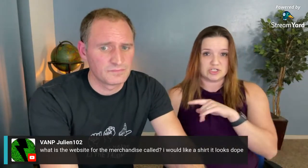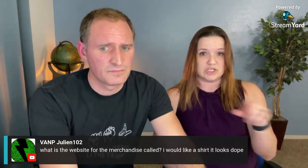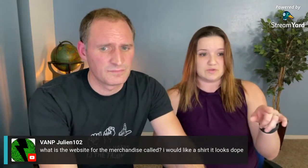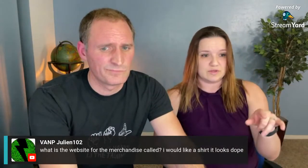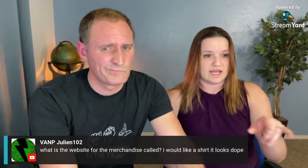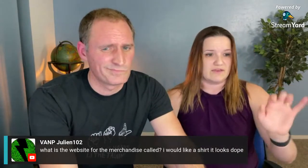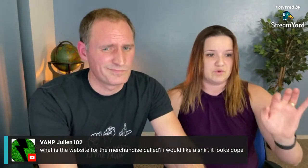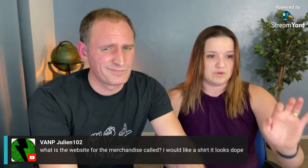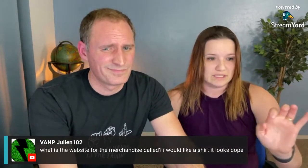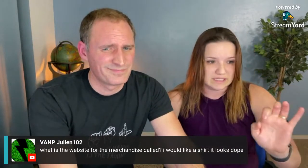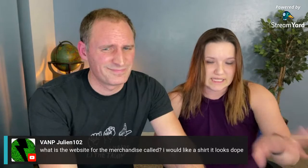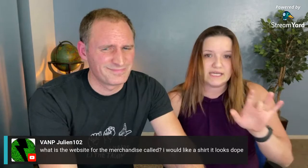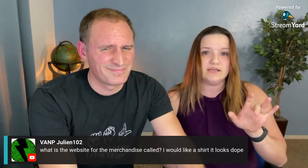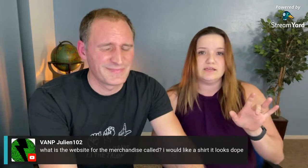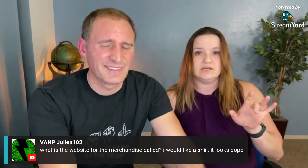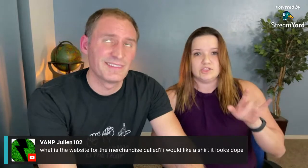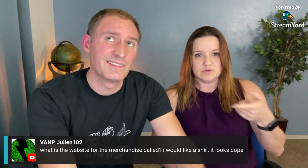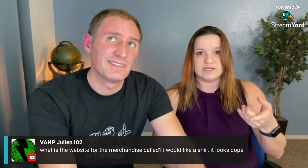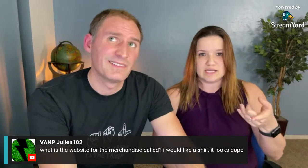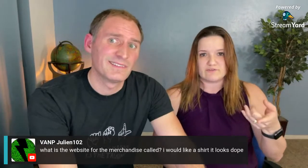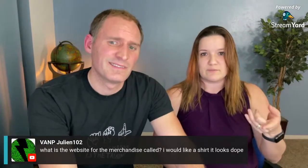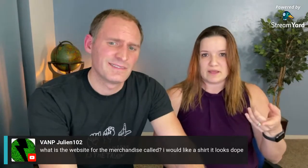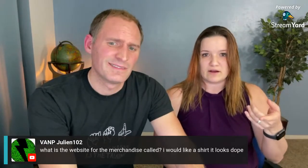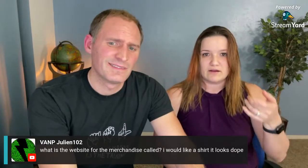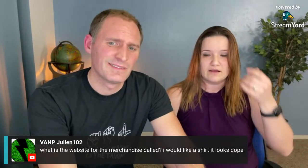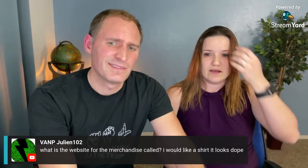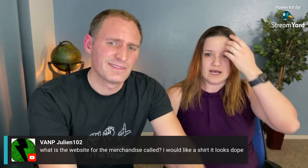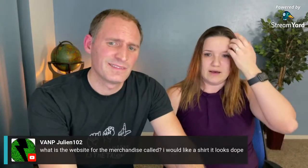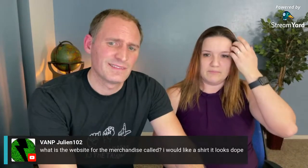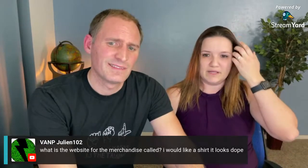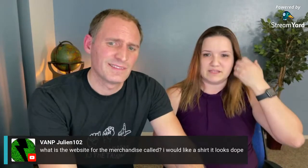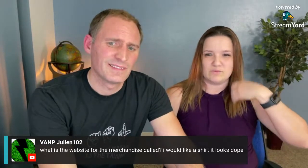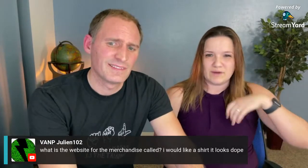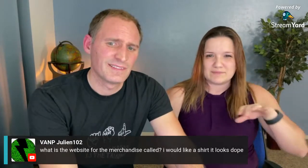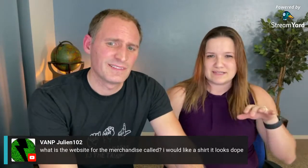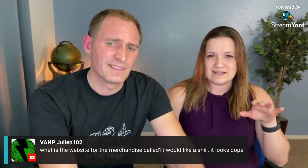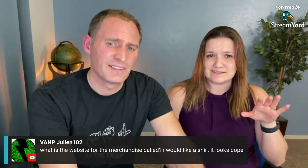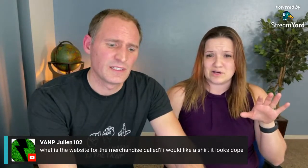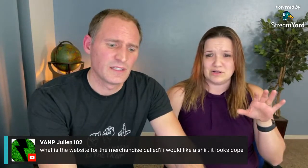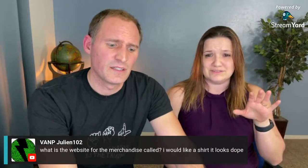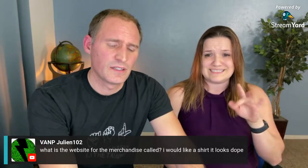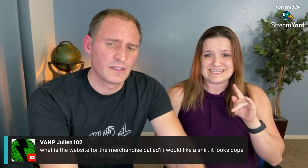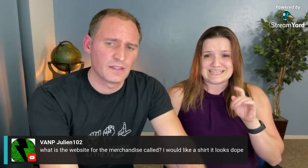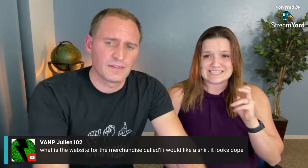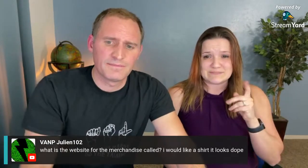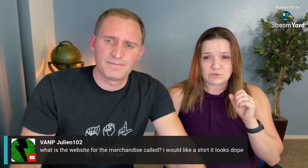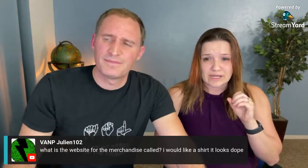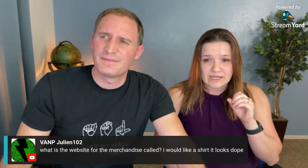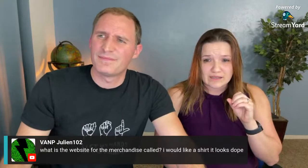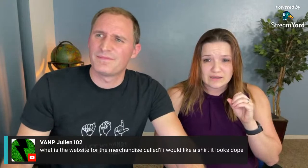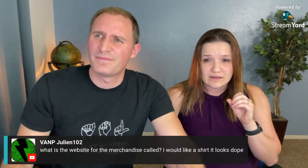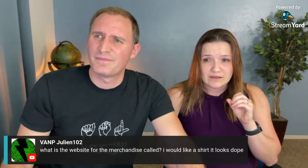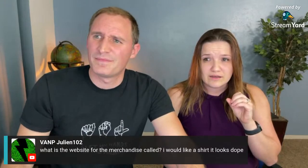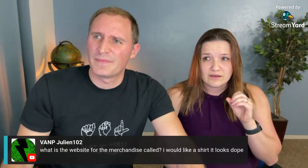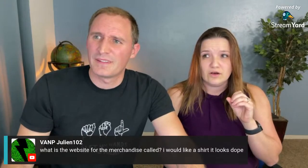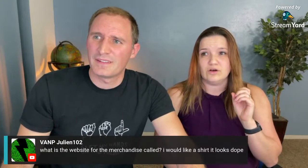that you like, if you click it, you can get it from there. But the website is called Teespring. Hold